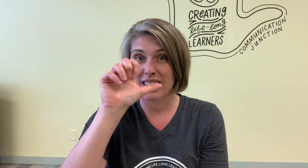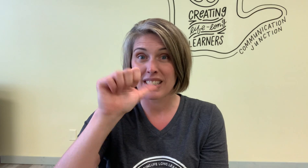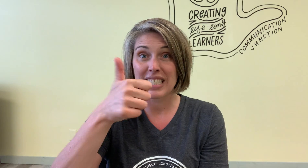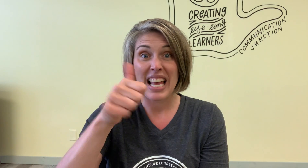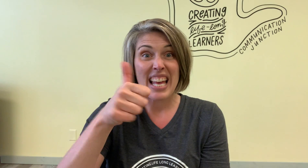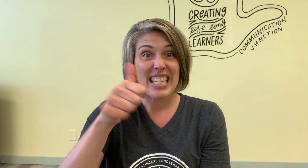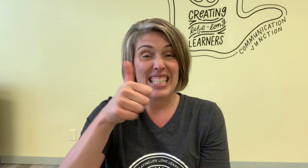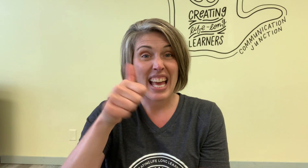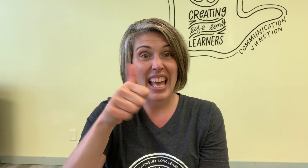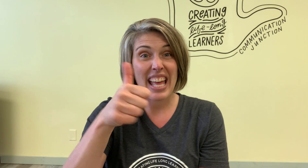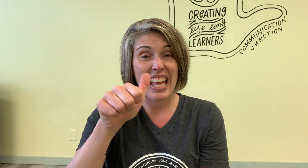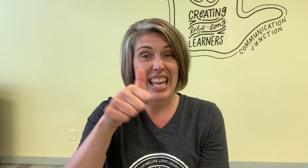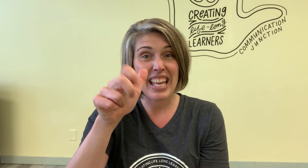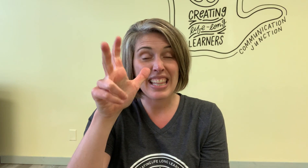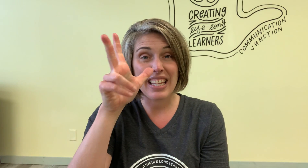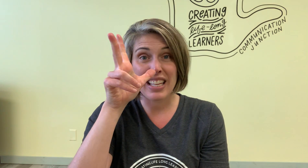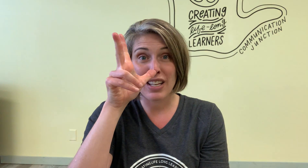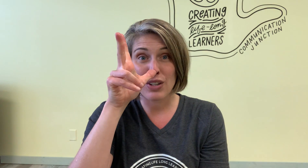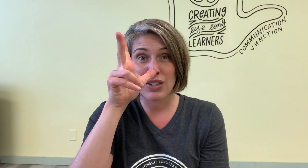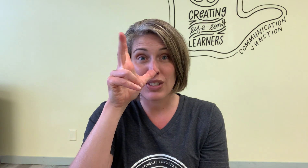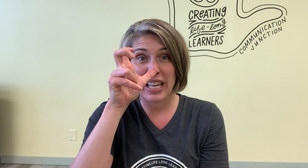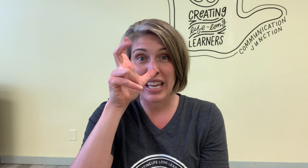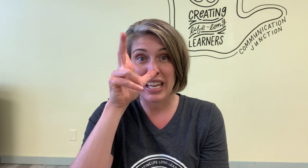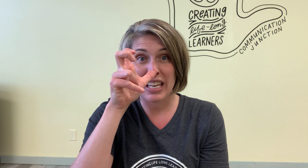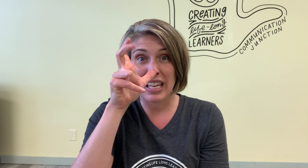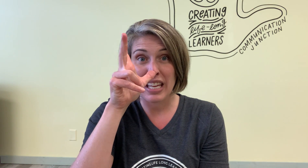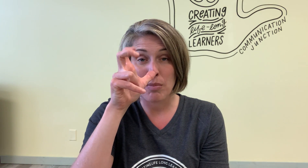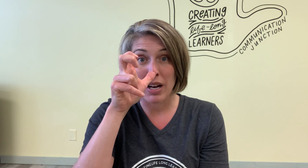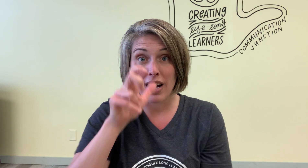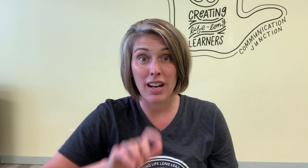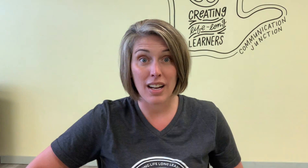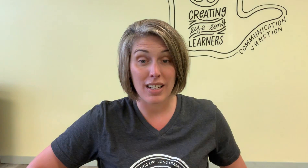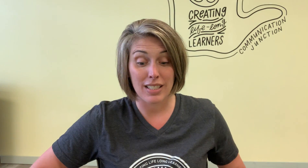ladybugs. 10 little ladybugs